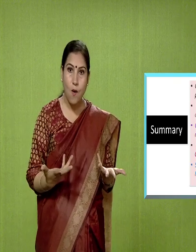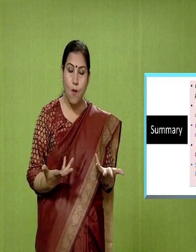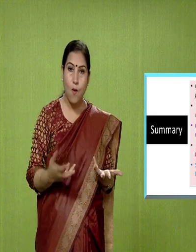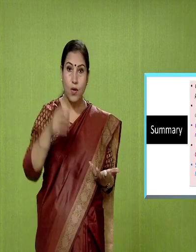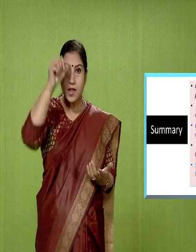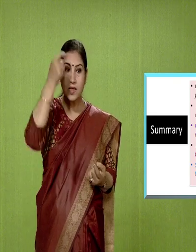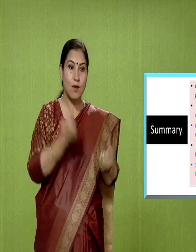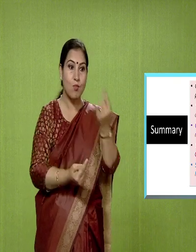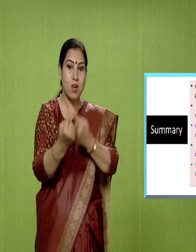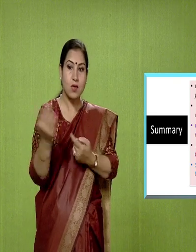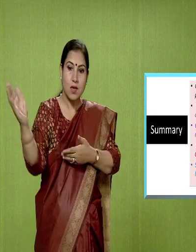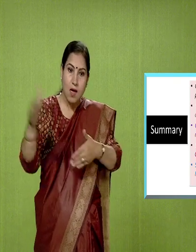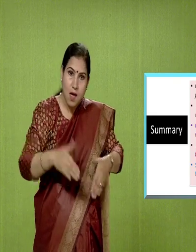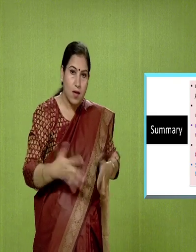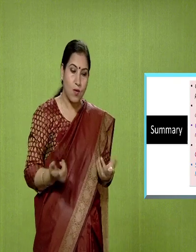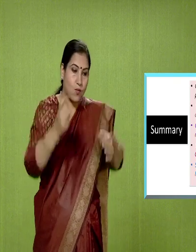in Indian politics.